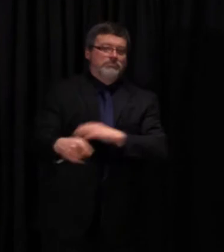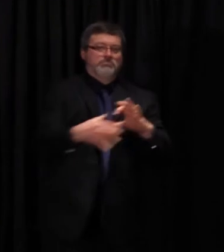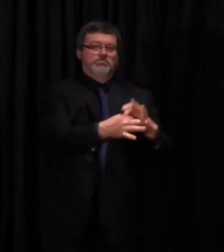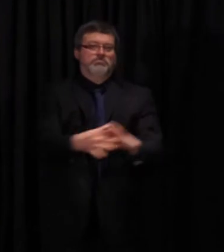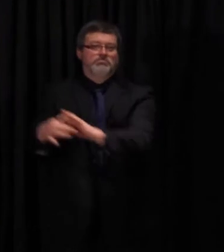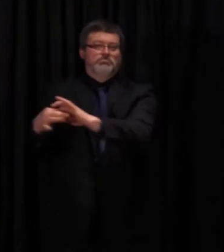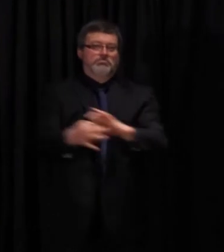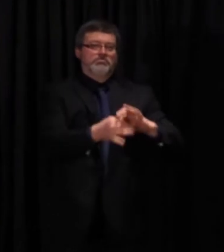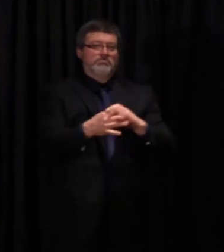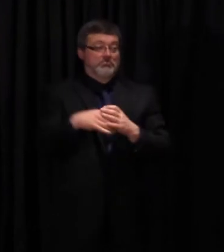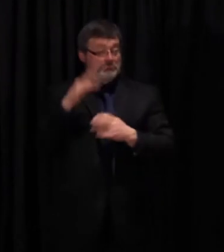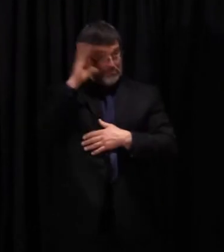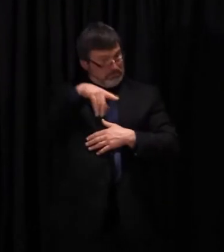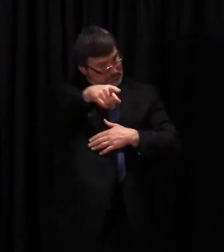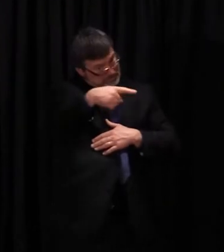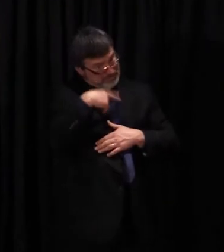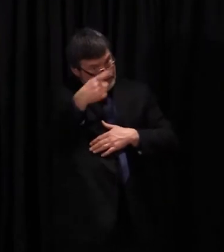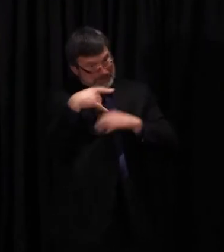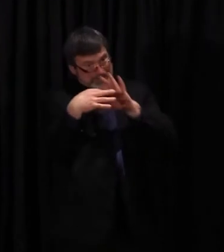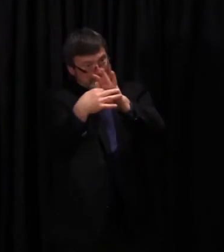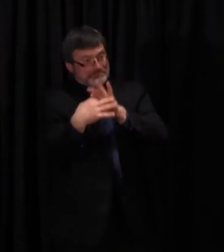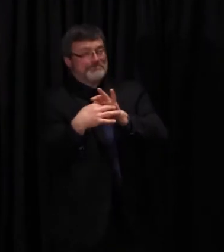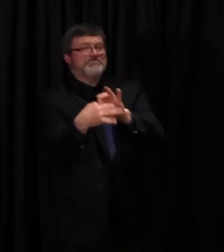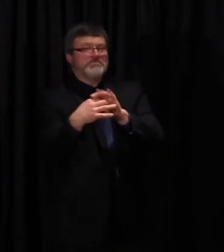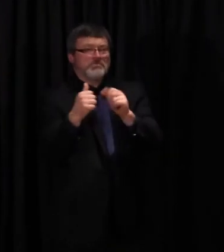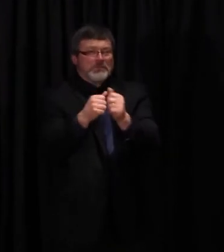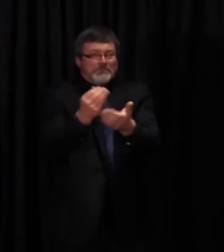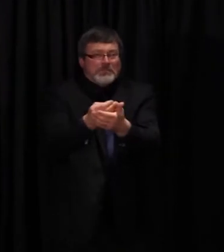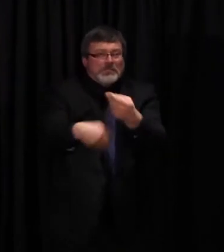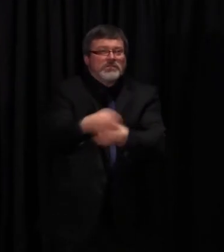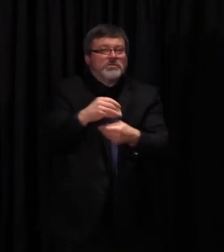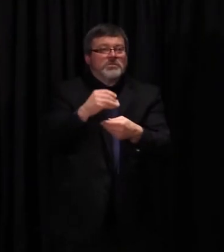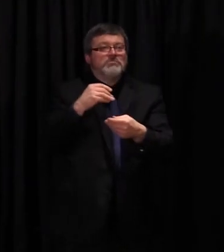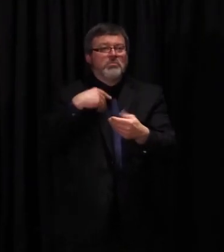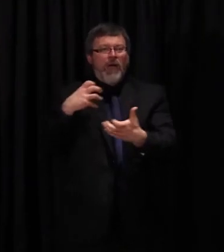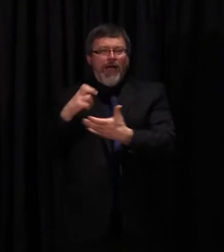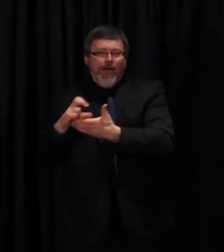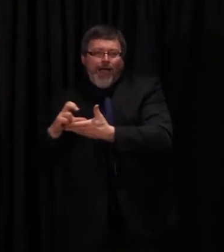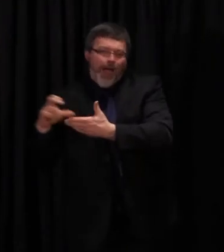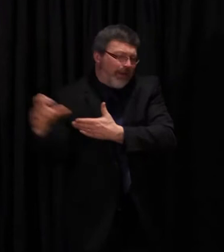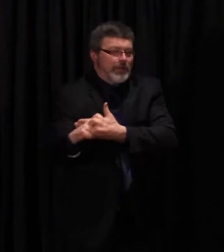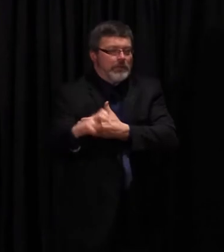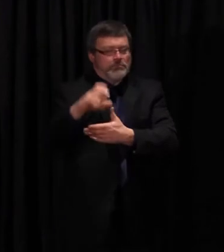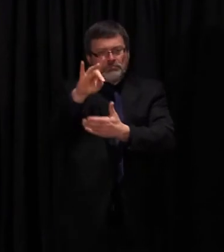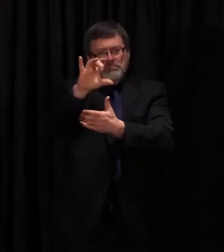to allocate $80 million more, we can show we're fully committed to this cause.